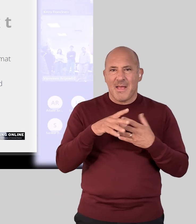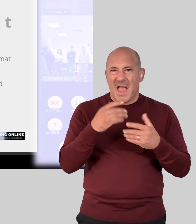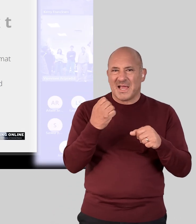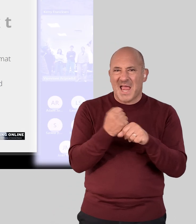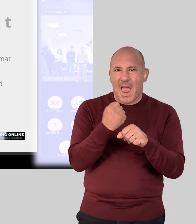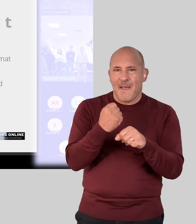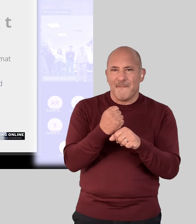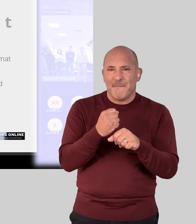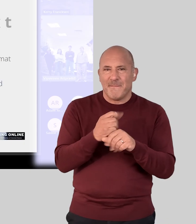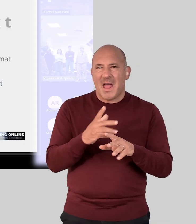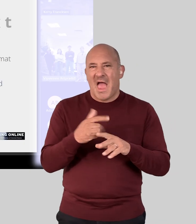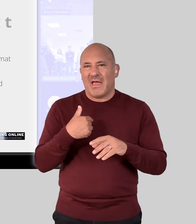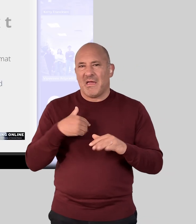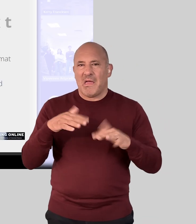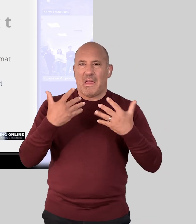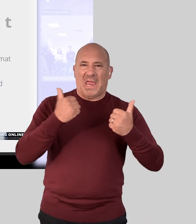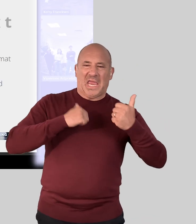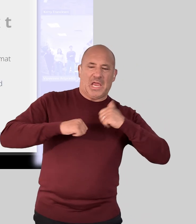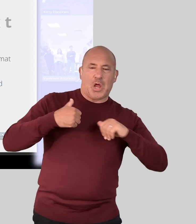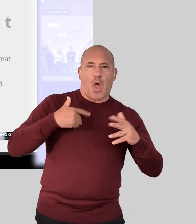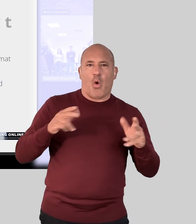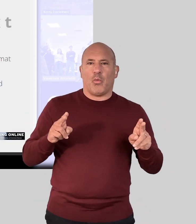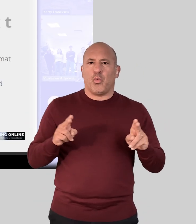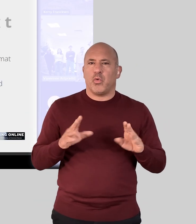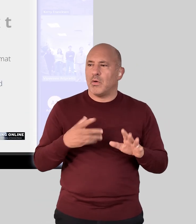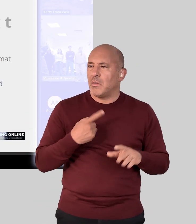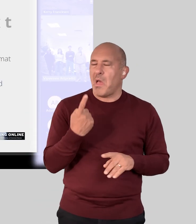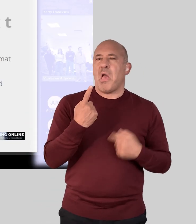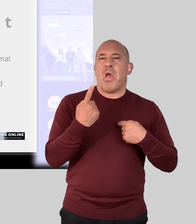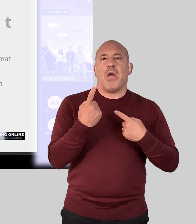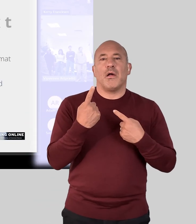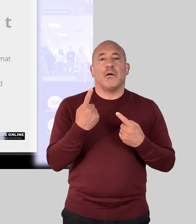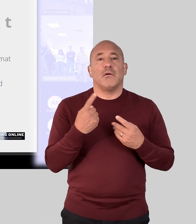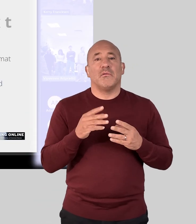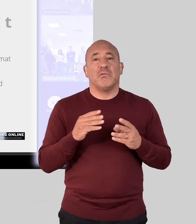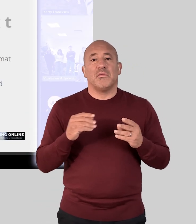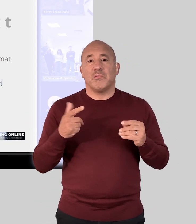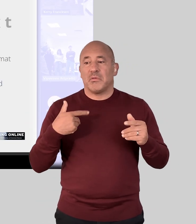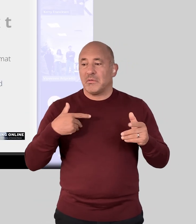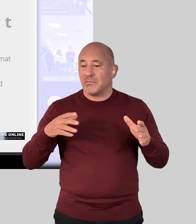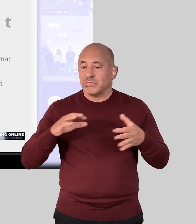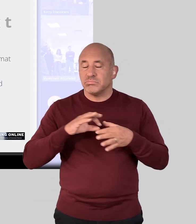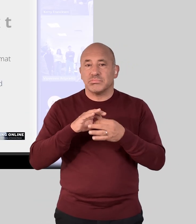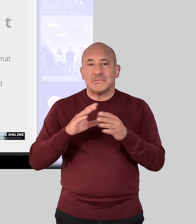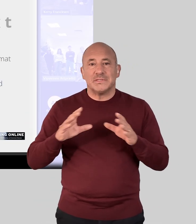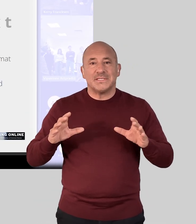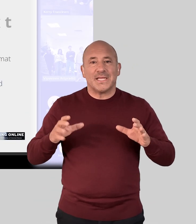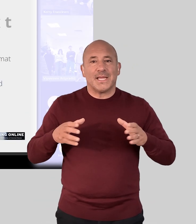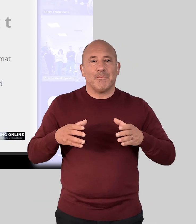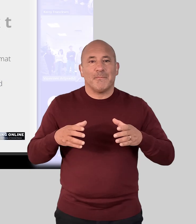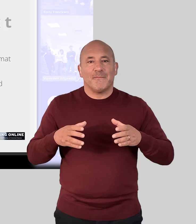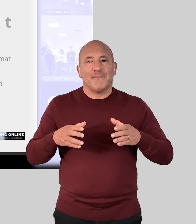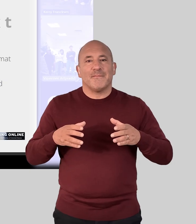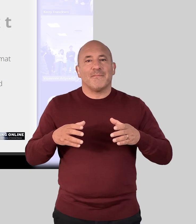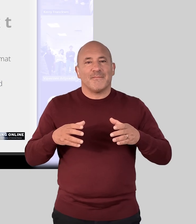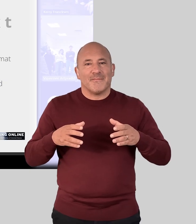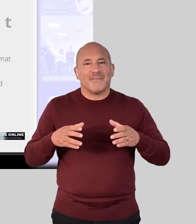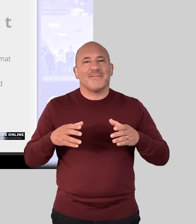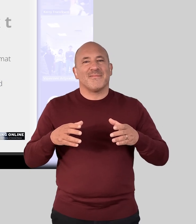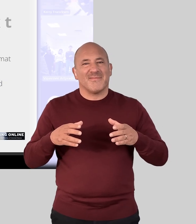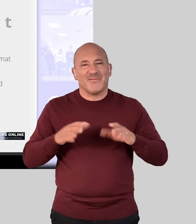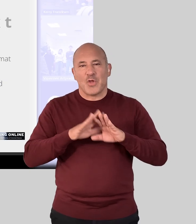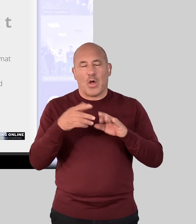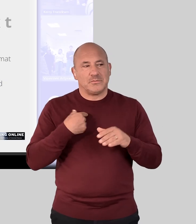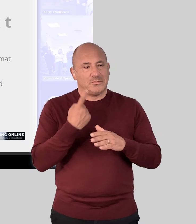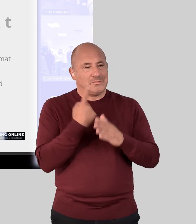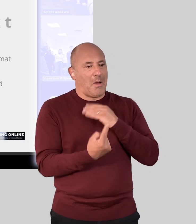playing. It was like became a game, became a softening of like ego somehow. Right. And everyone was just, we're all